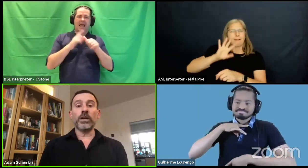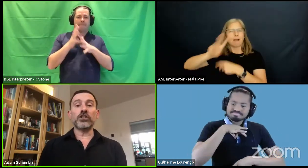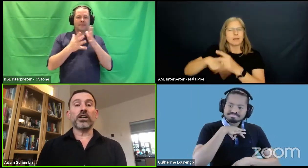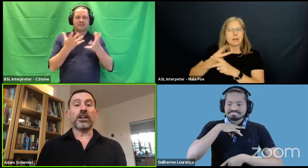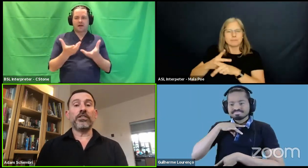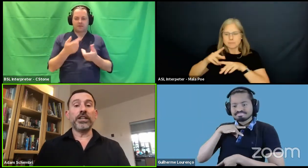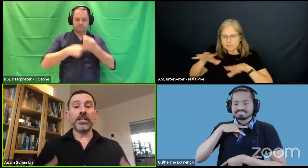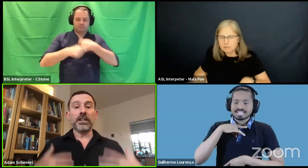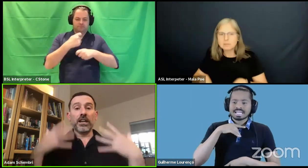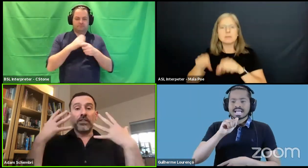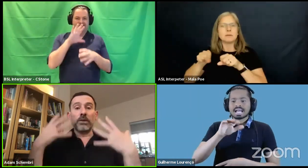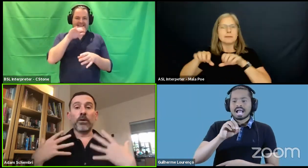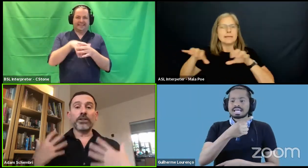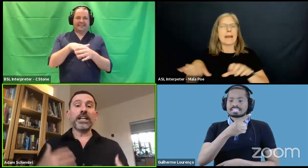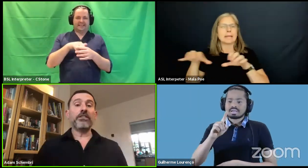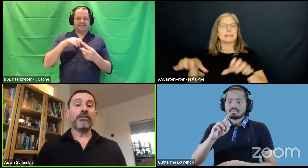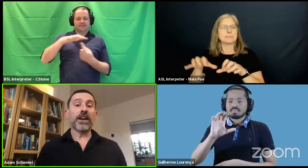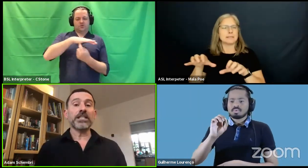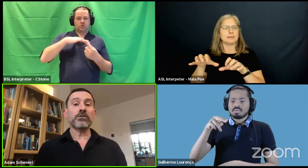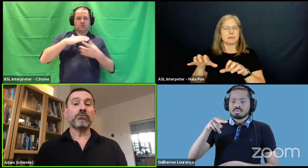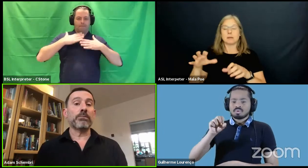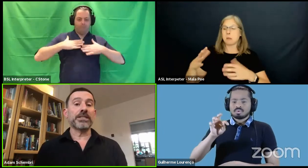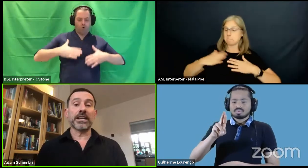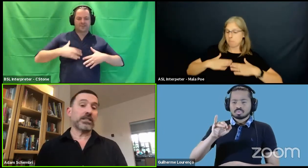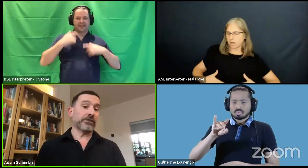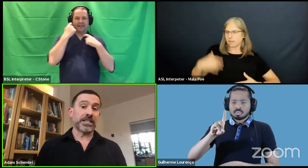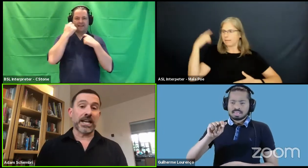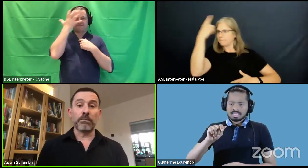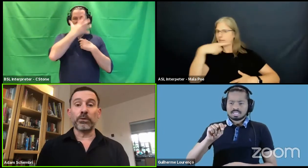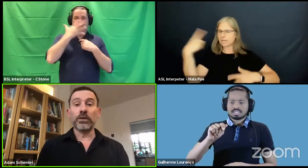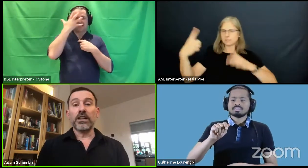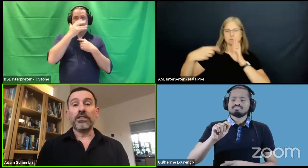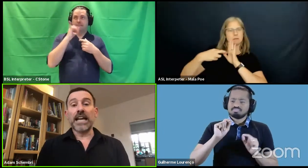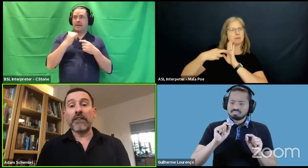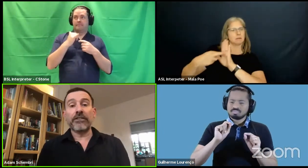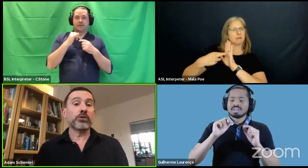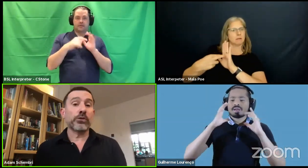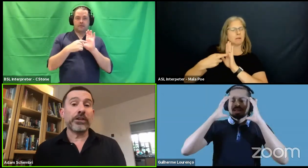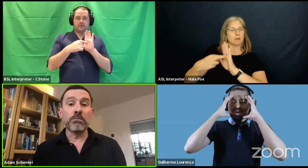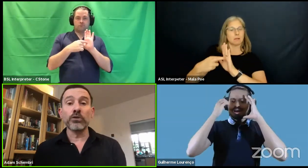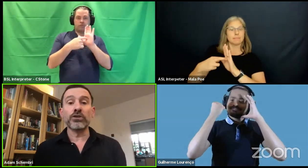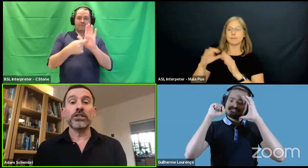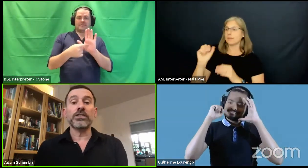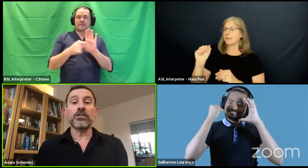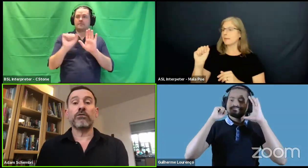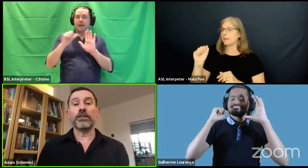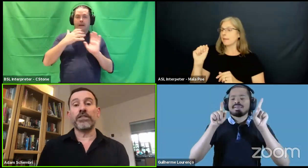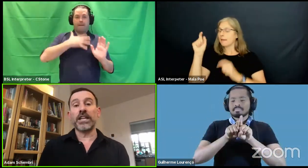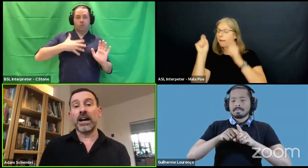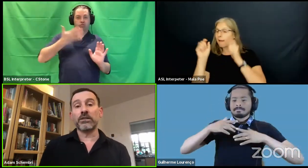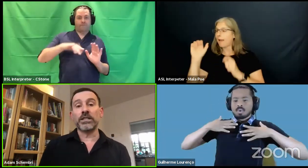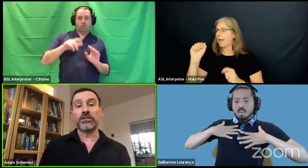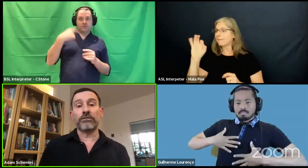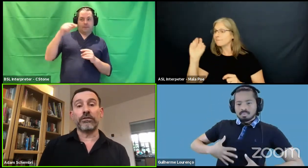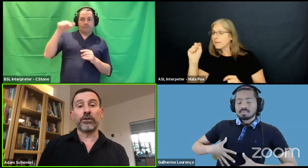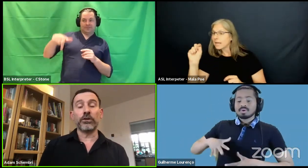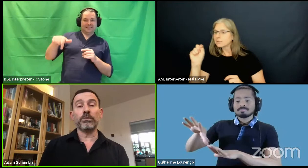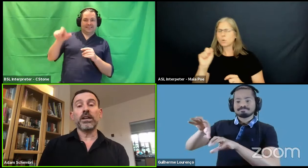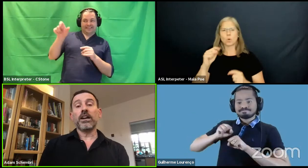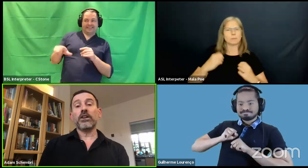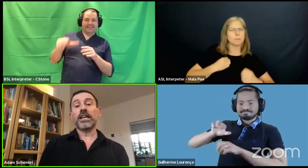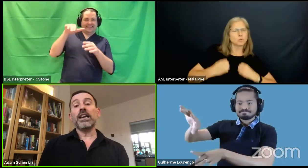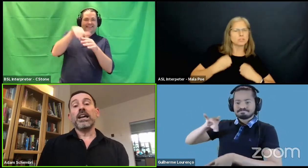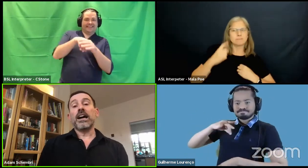in which the body and the face represents, for example, the affect or the emotions of one of the arguments of a